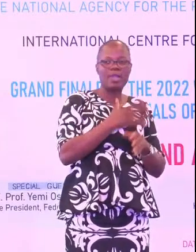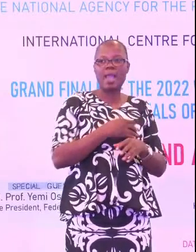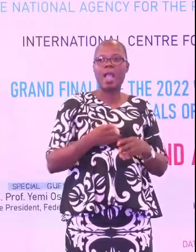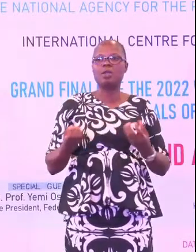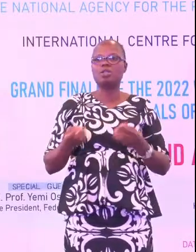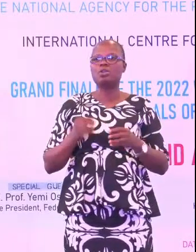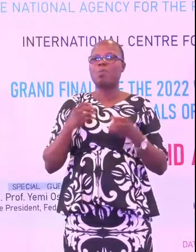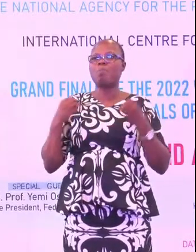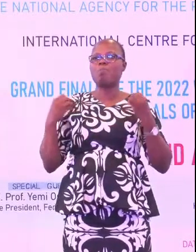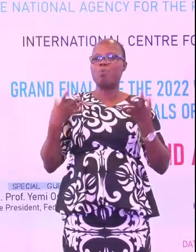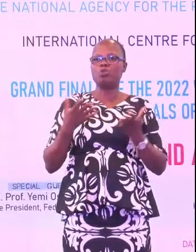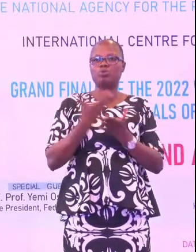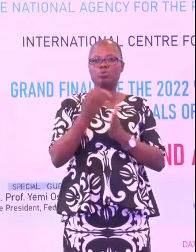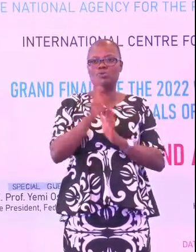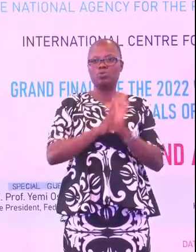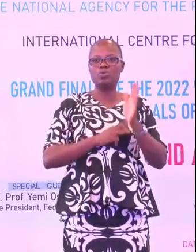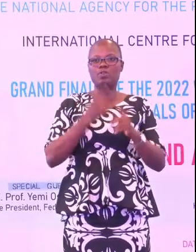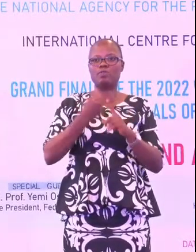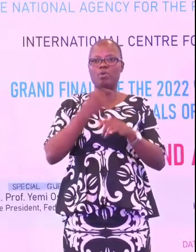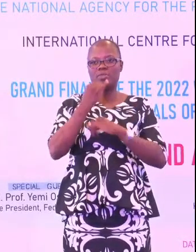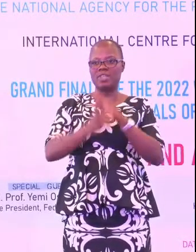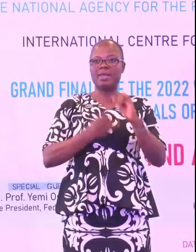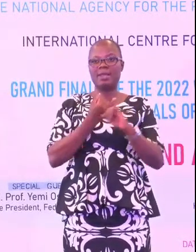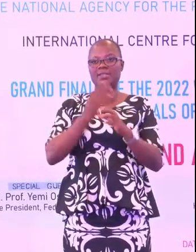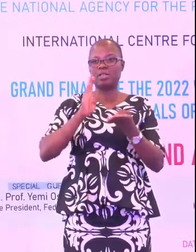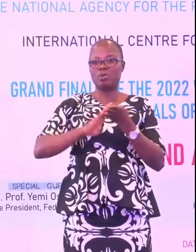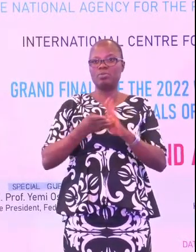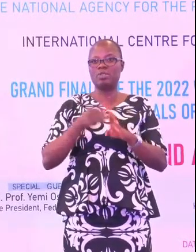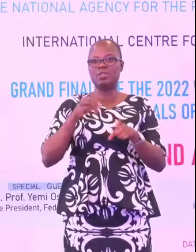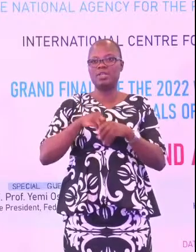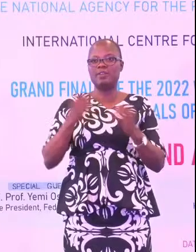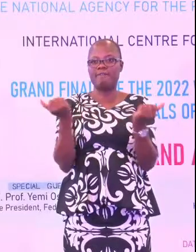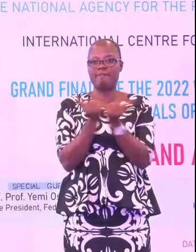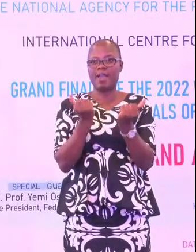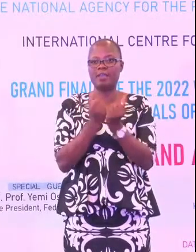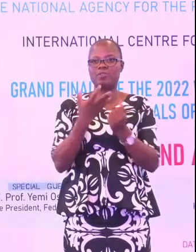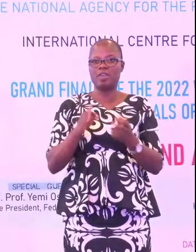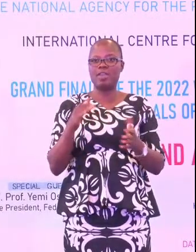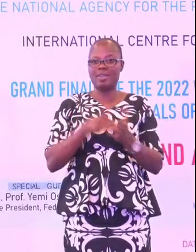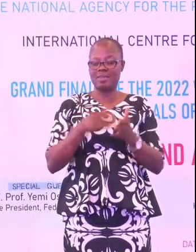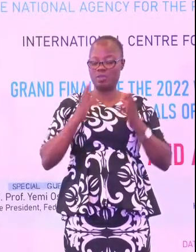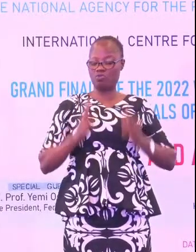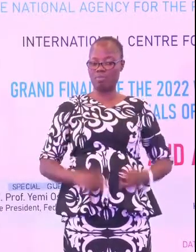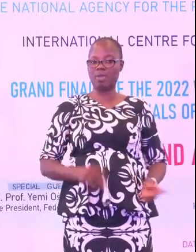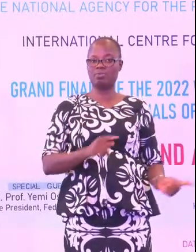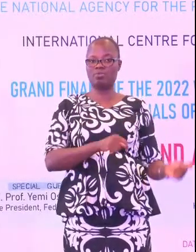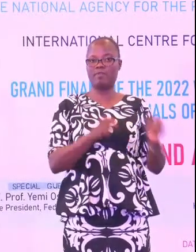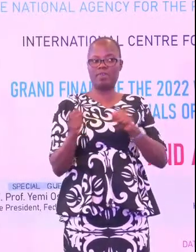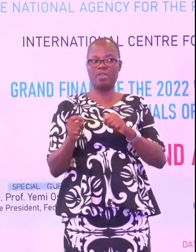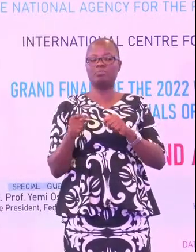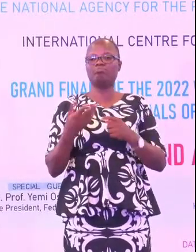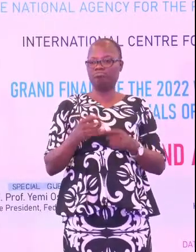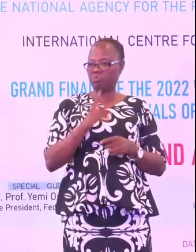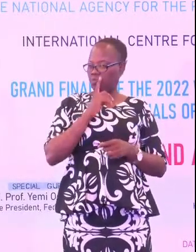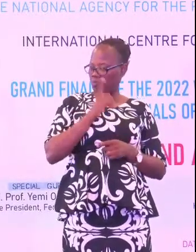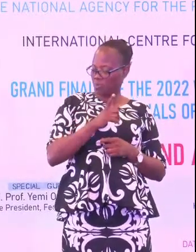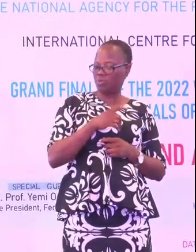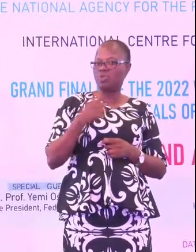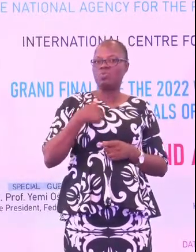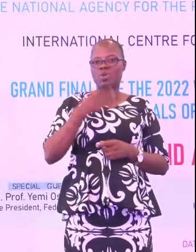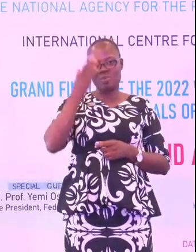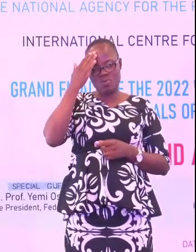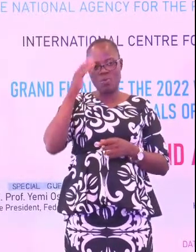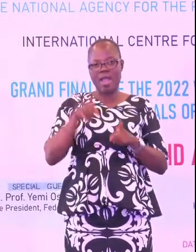of goodwill from international community in the fight against human trafficking. Of course, we know